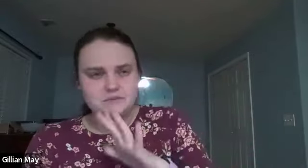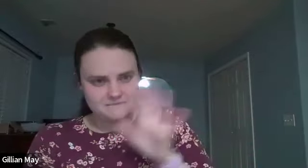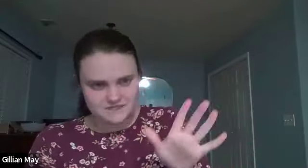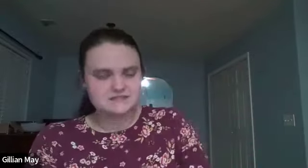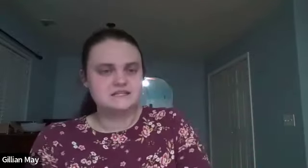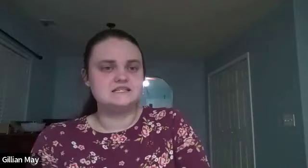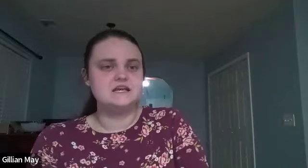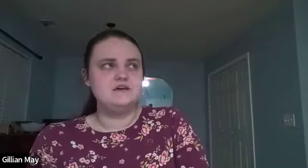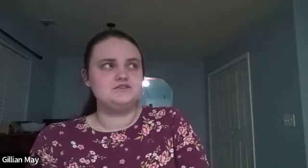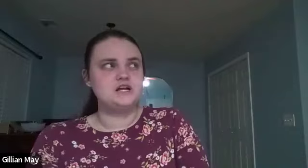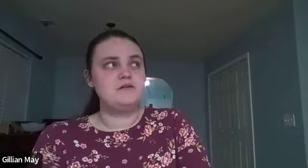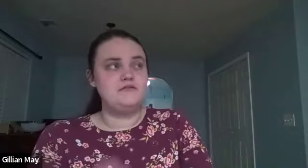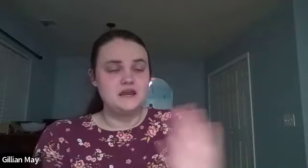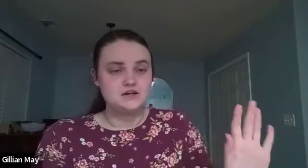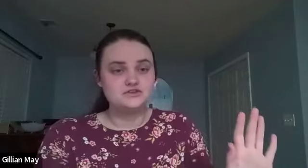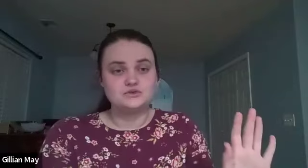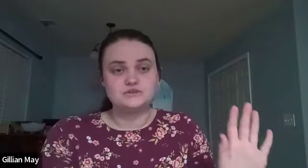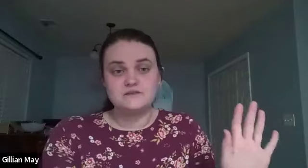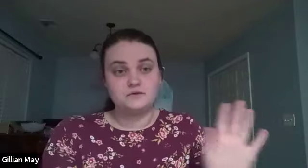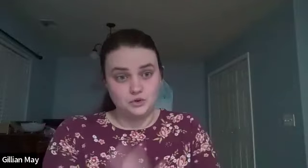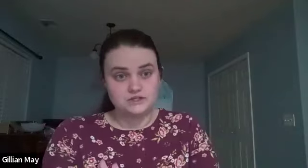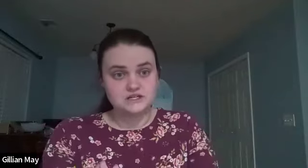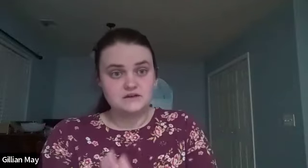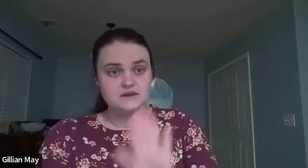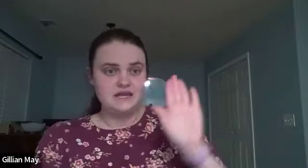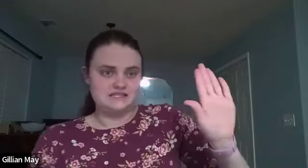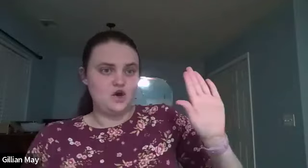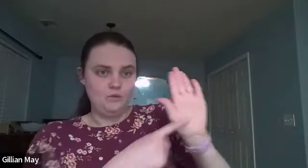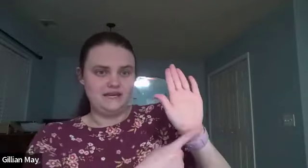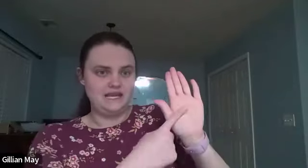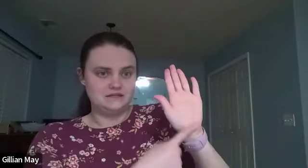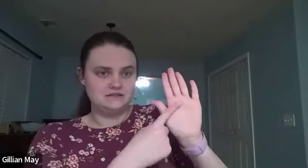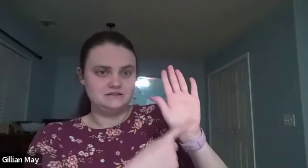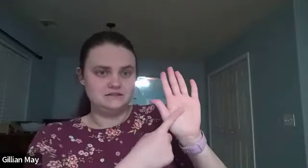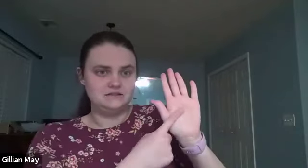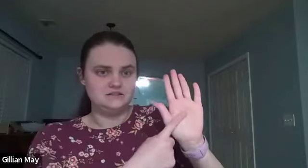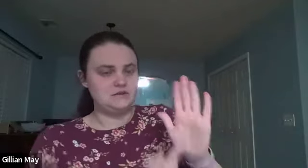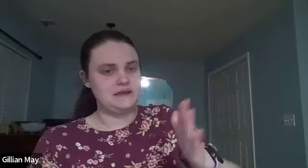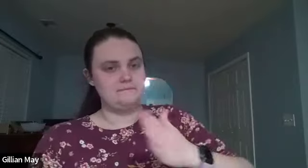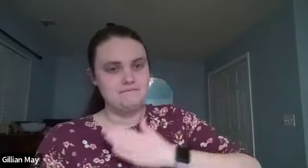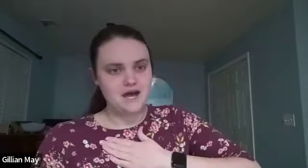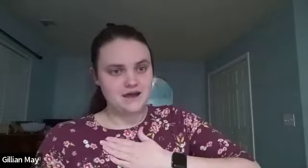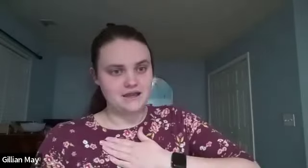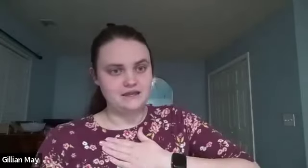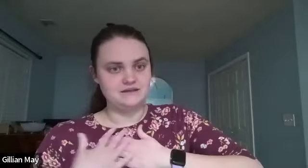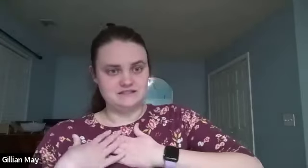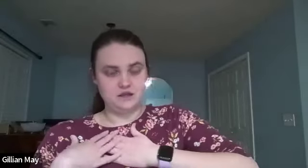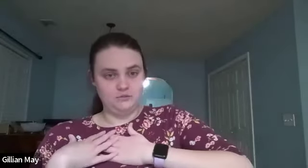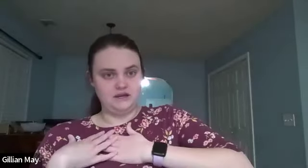going to emphasize it, is if you're talking about their stuff or your stuff, it's the open hand. So like mine is like open